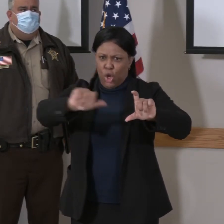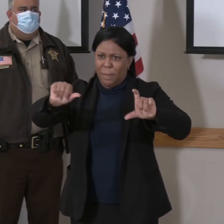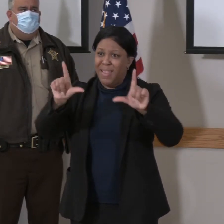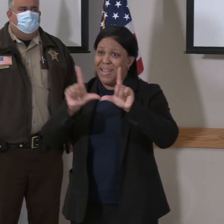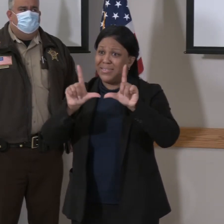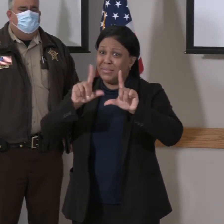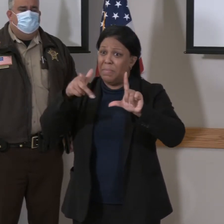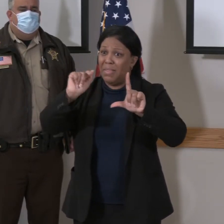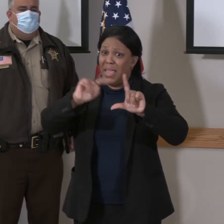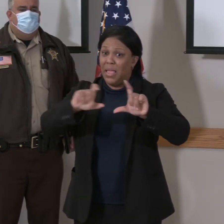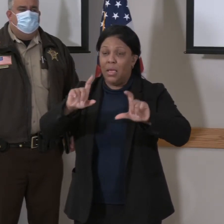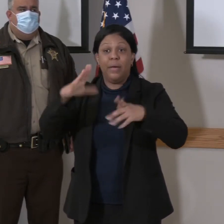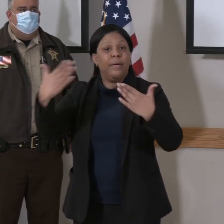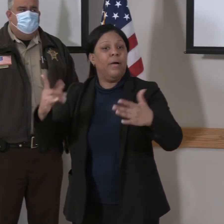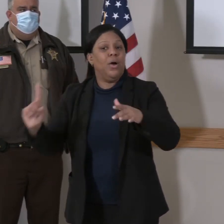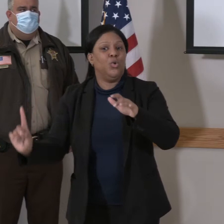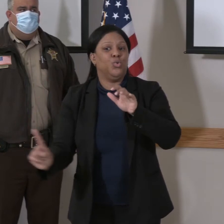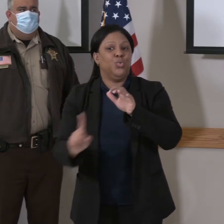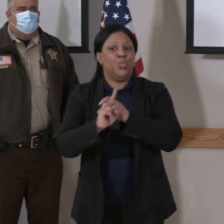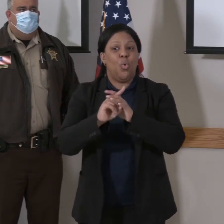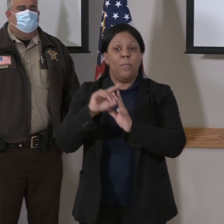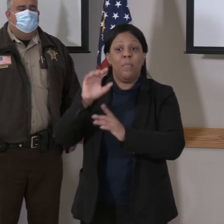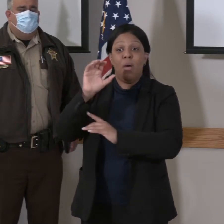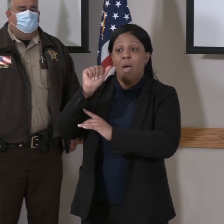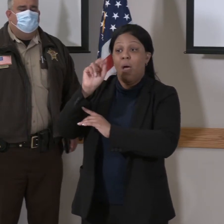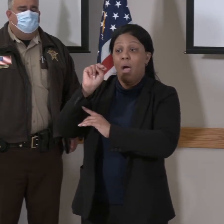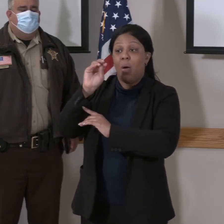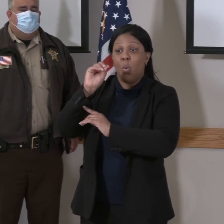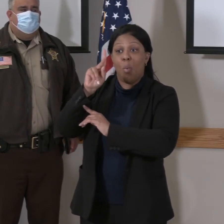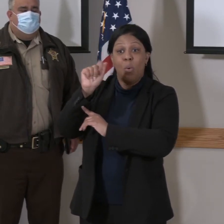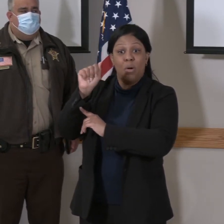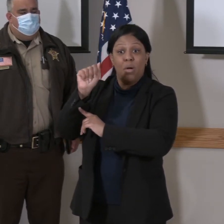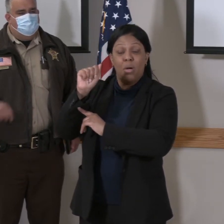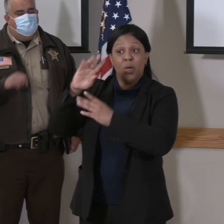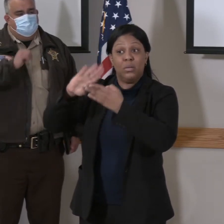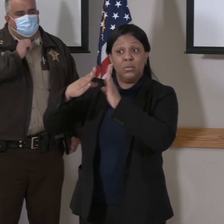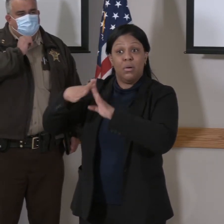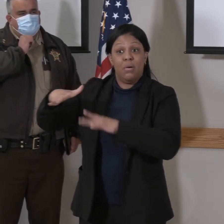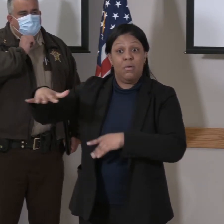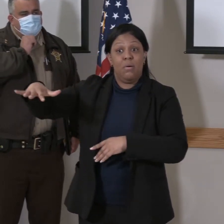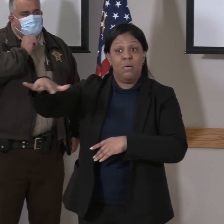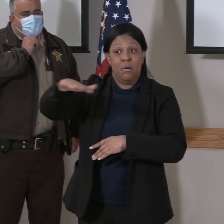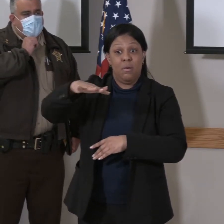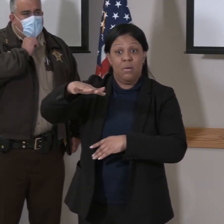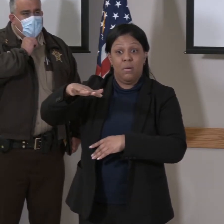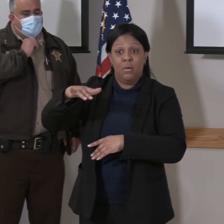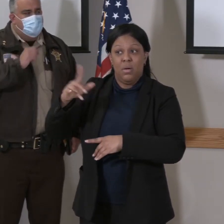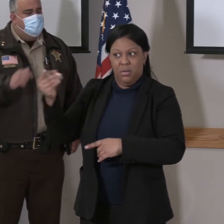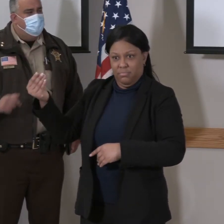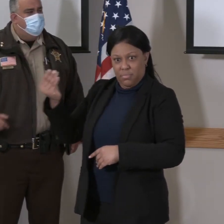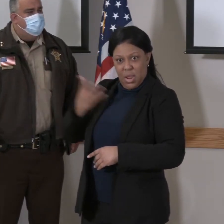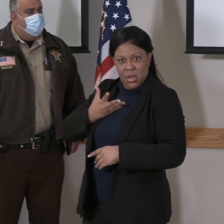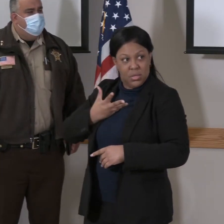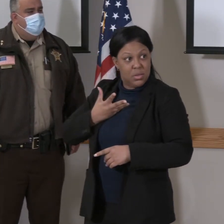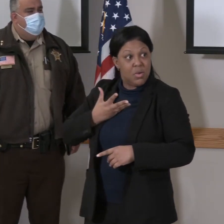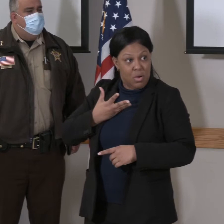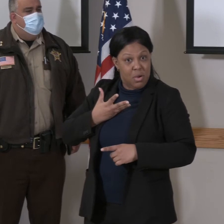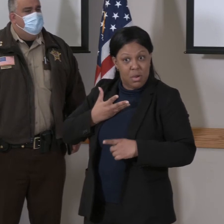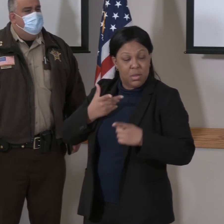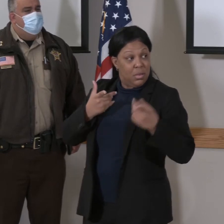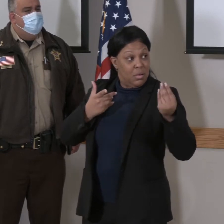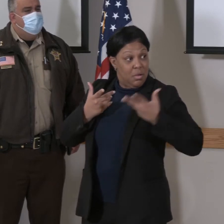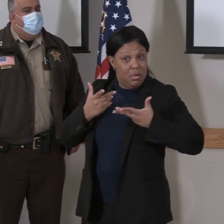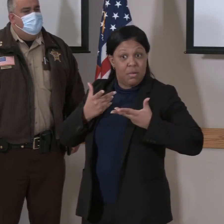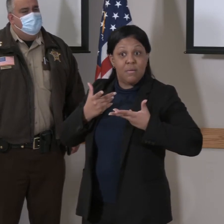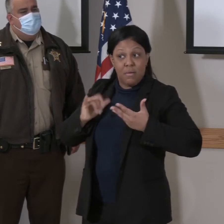Sheriff to know that as soon as we know that. We don't want them to be guessing about that either. So we're going to share the information, but right now